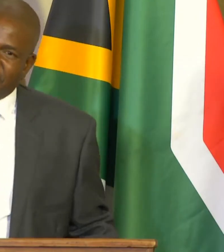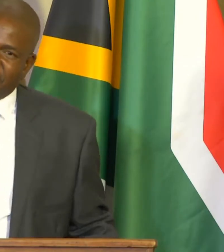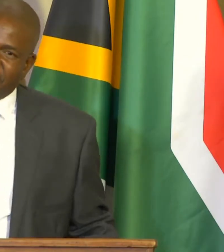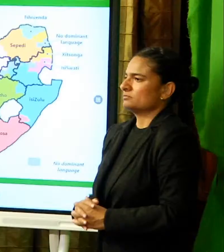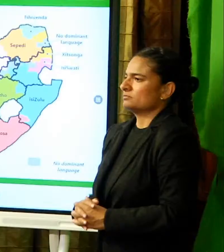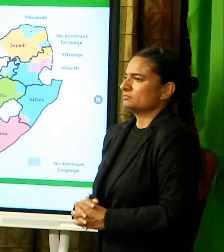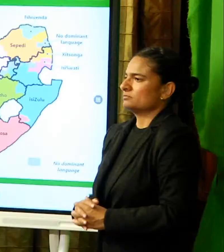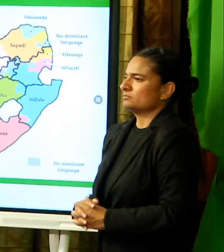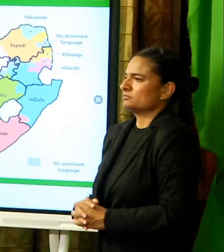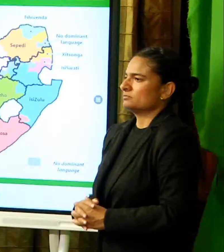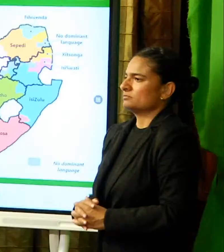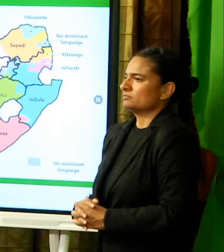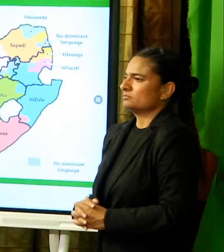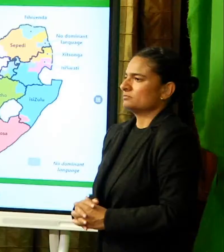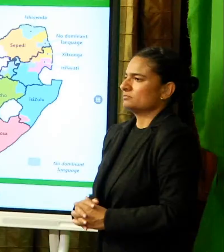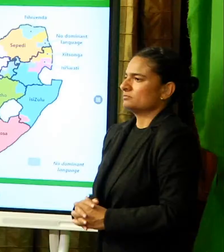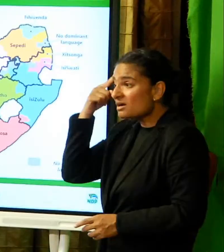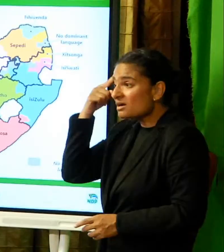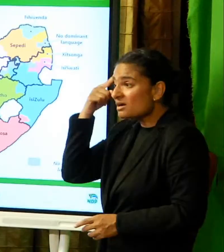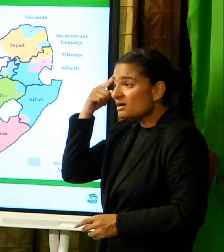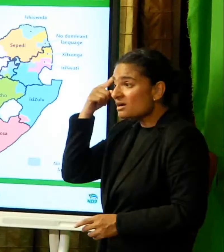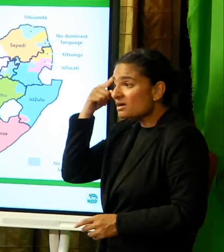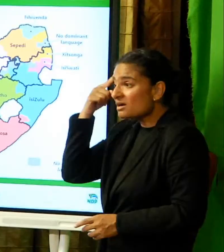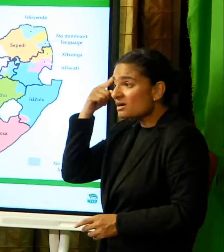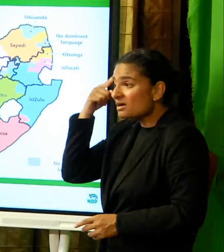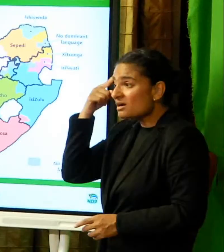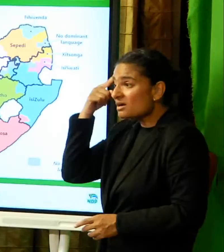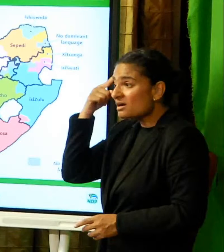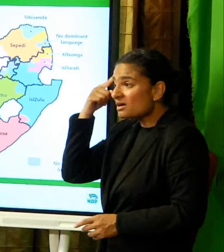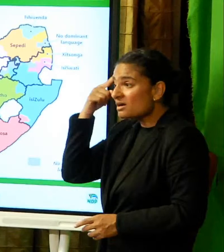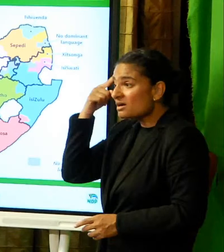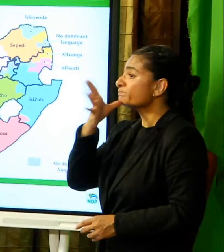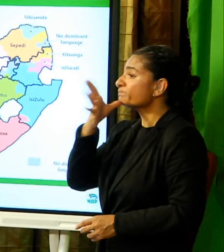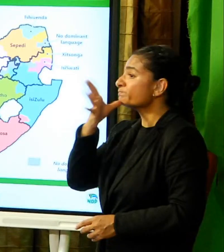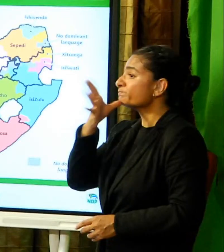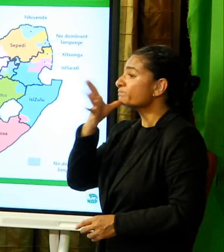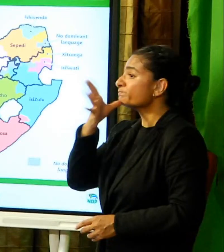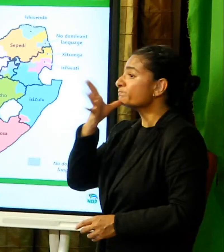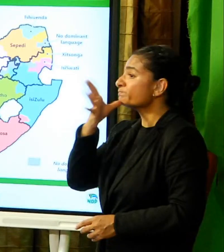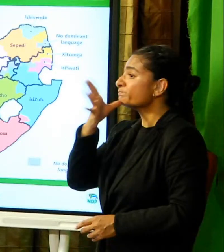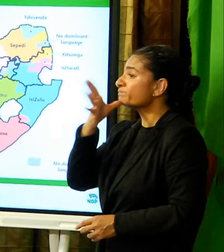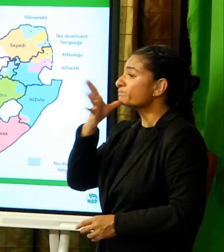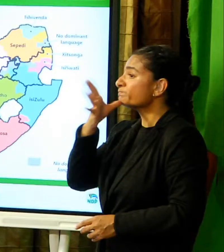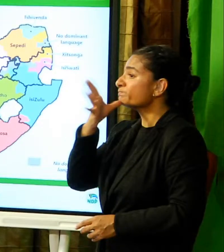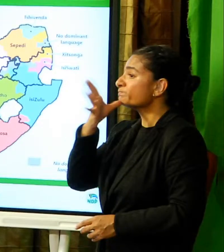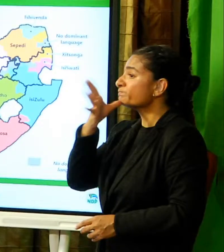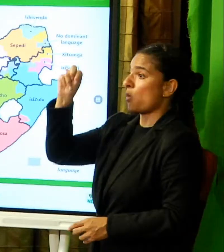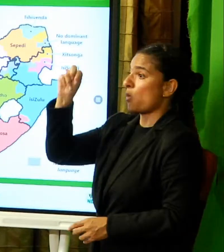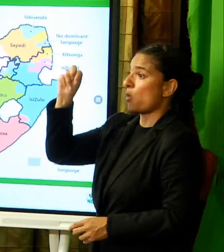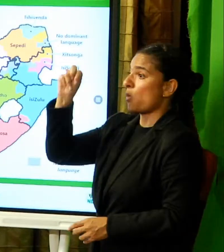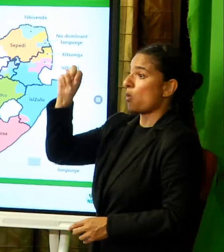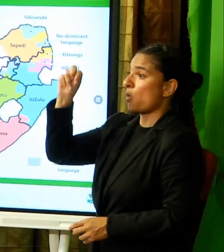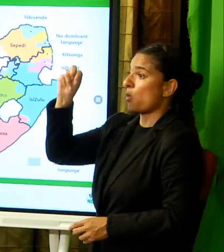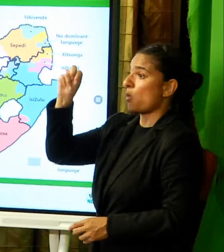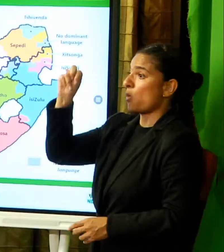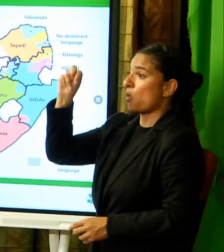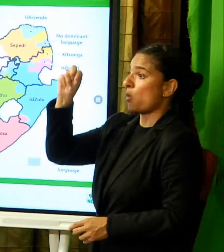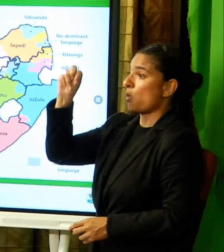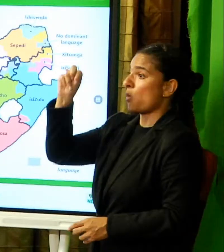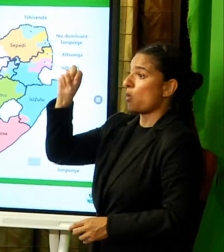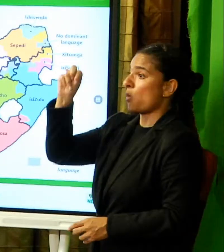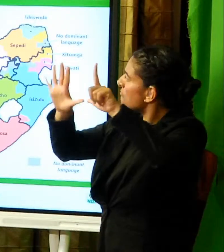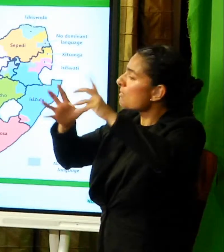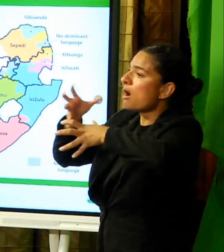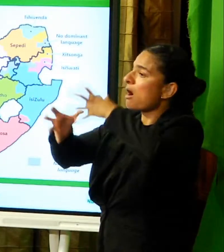most spoken language because we see the color for Afrikaans in the Northern Cape and the Western Cape. But we know that the Northern Cape